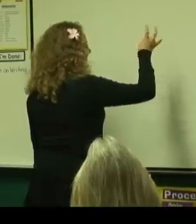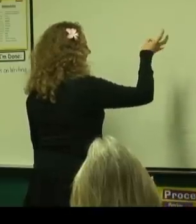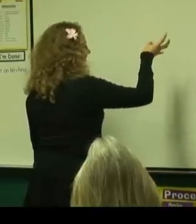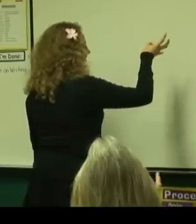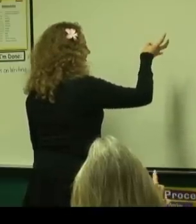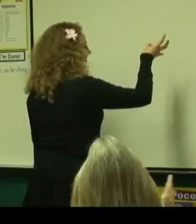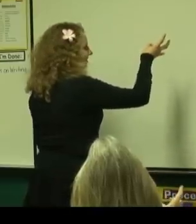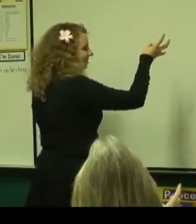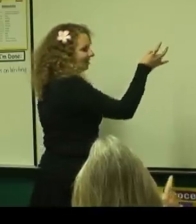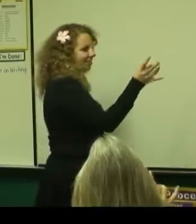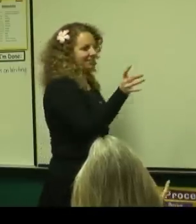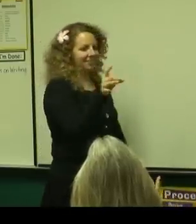87,